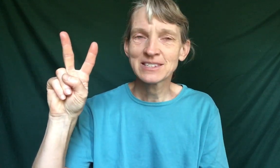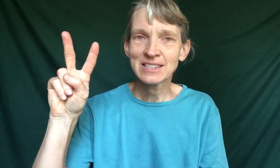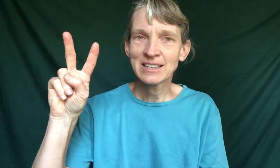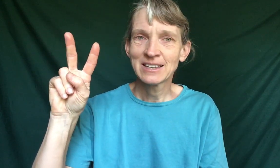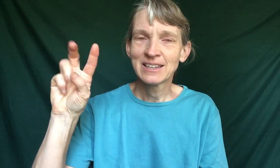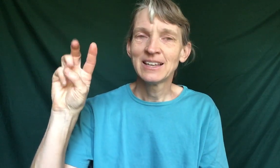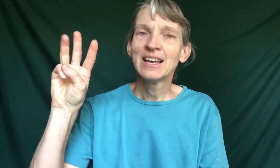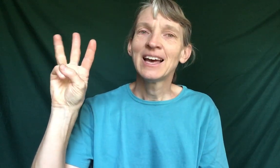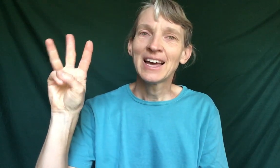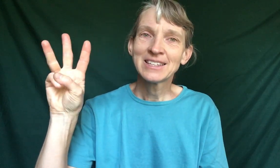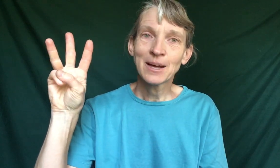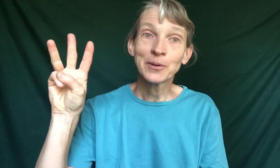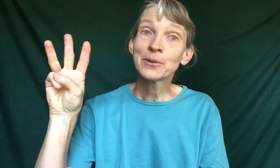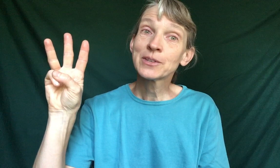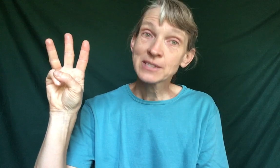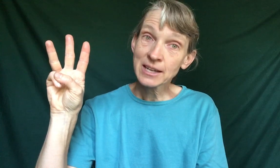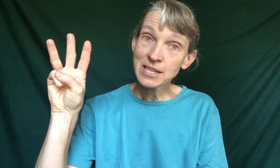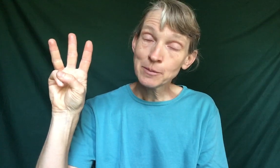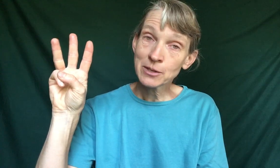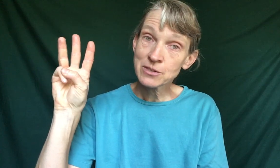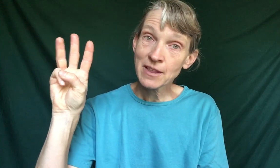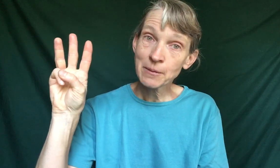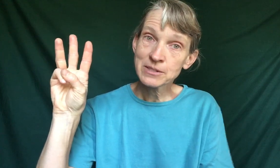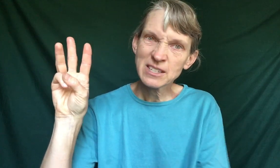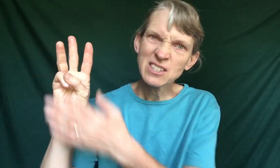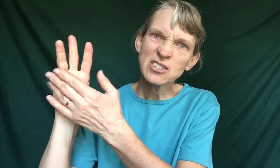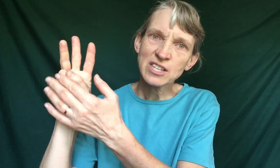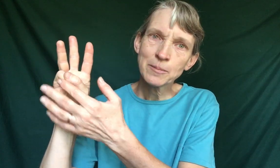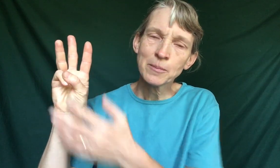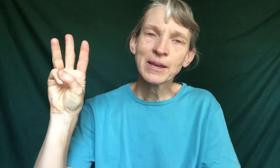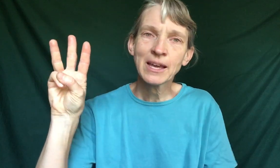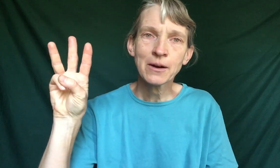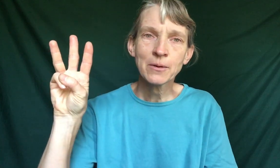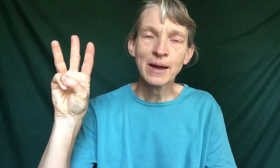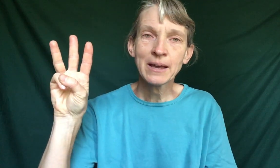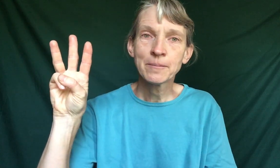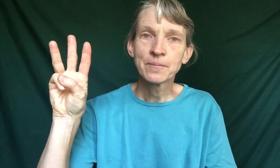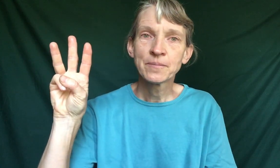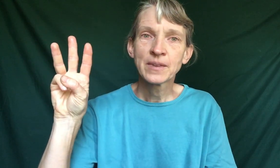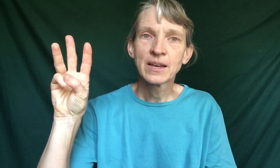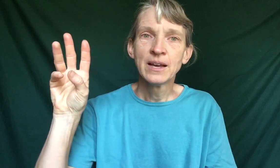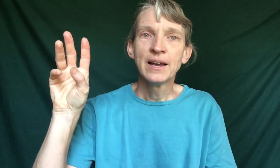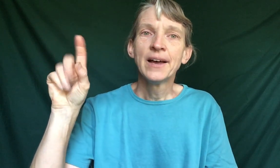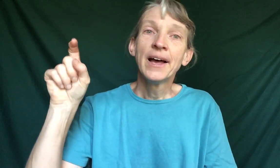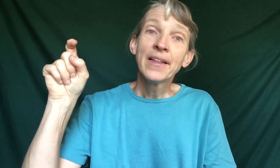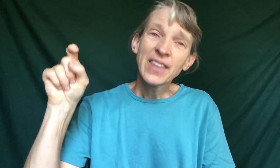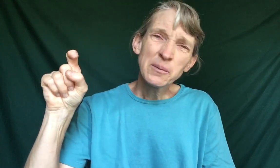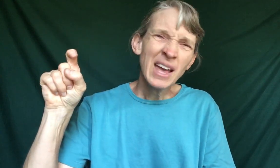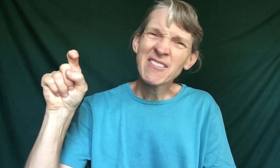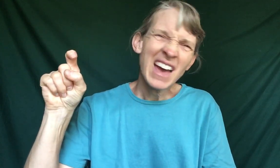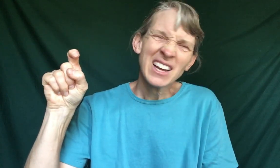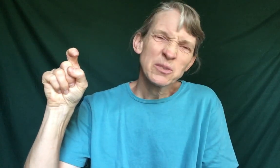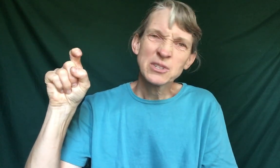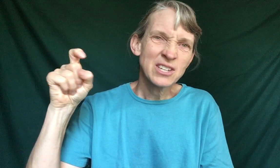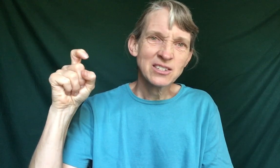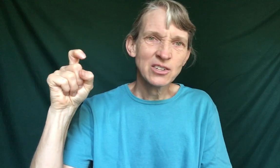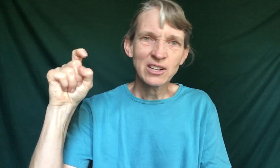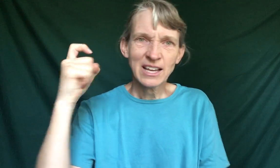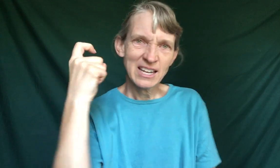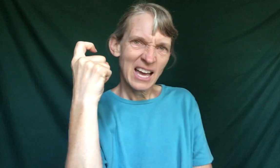easy. And W looks like a W, so that one's easy. You just keep your pinky out of the way. Then we have X, which doesn't look like an X.